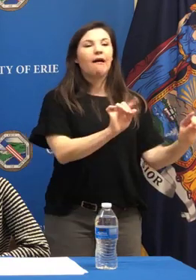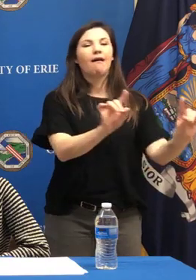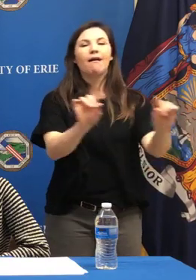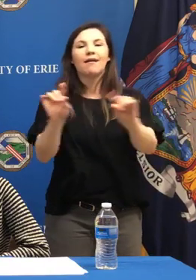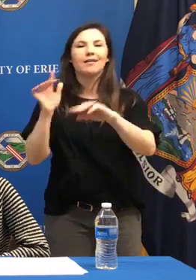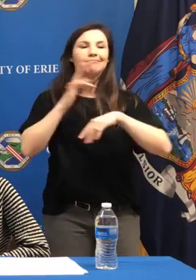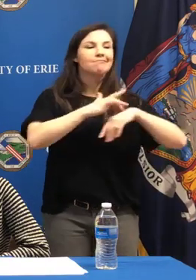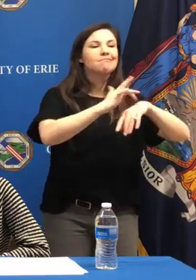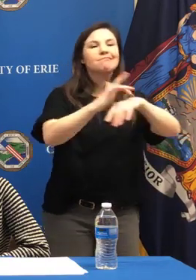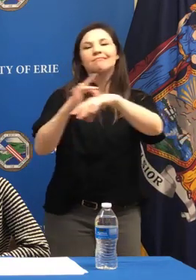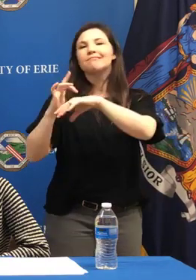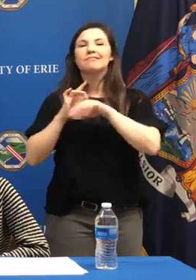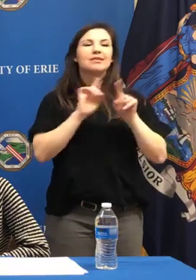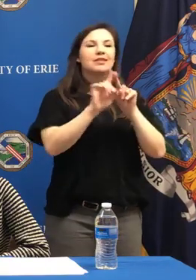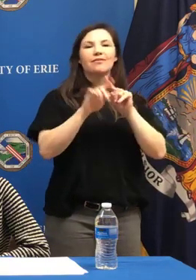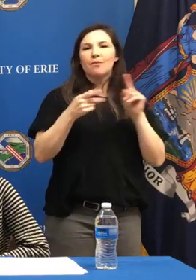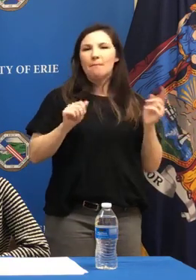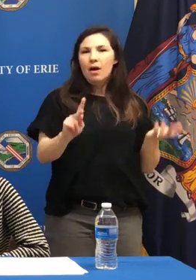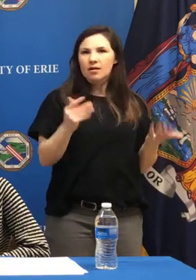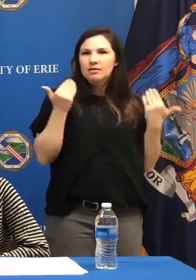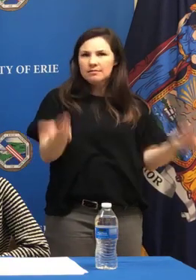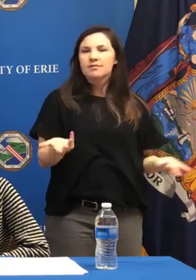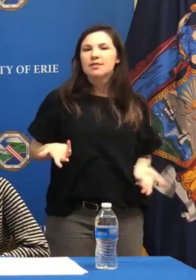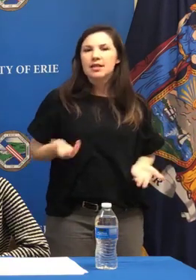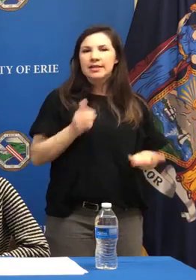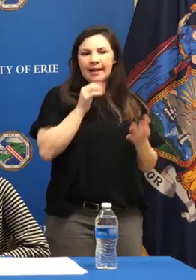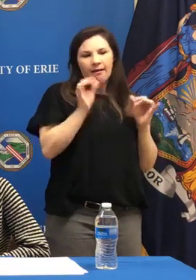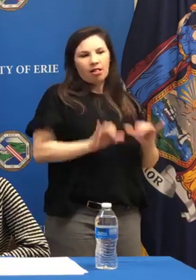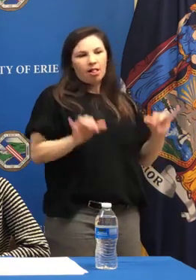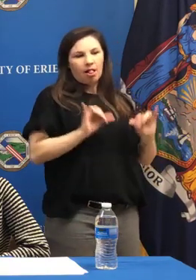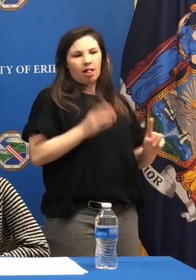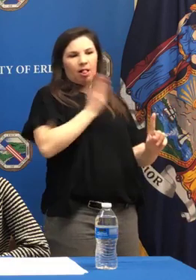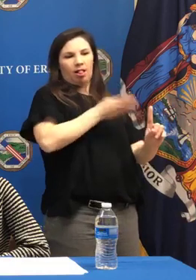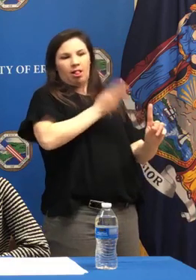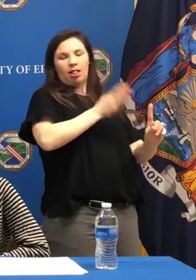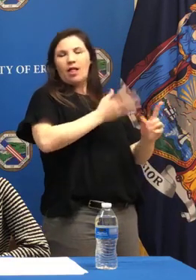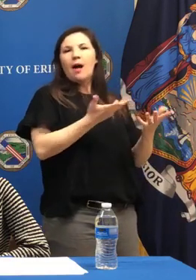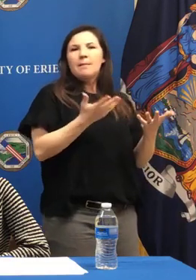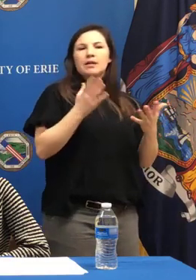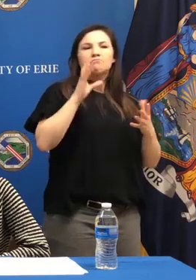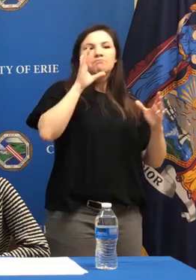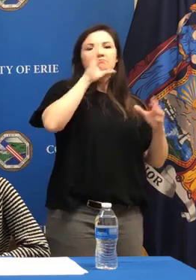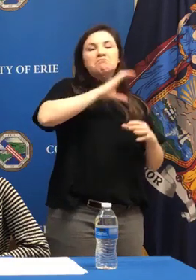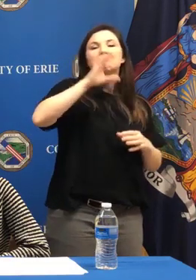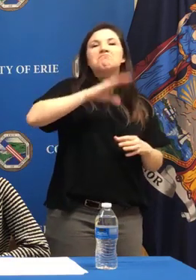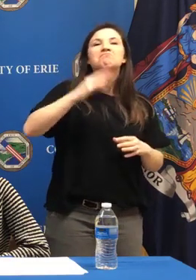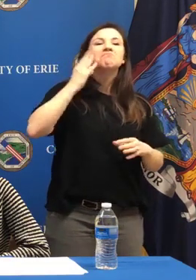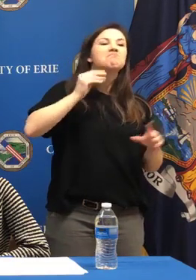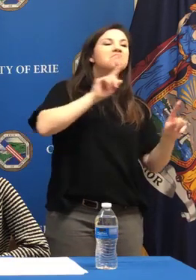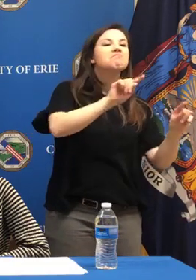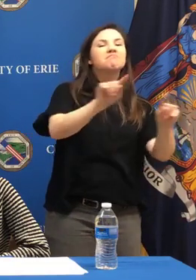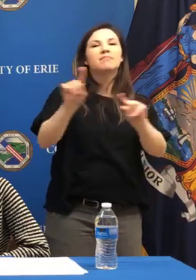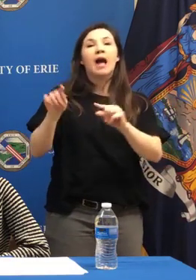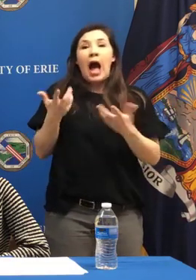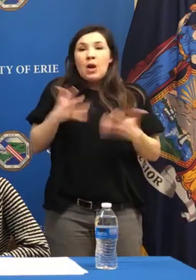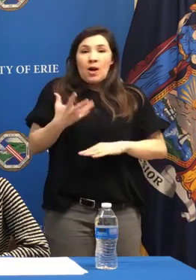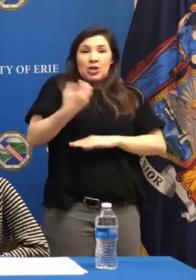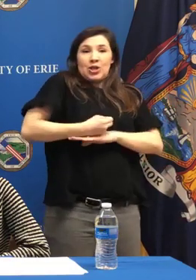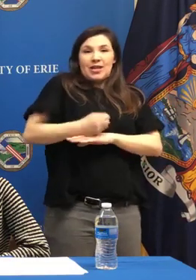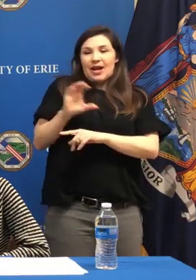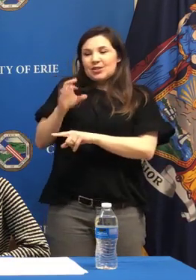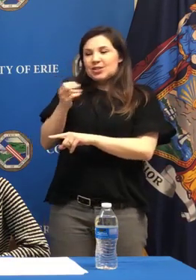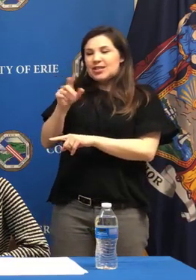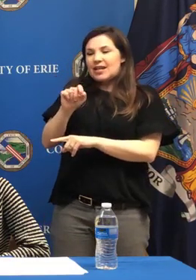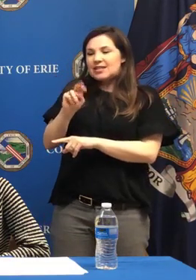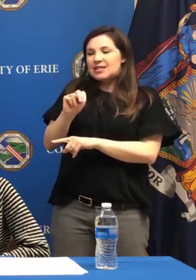what we're asking you to do, is to go to different parks. Don't go to the same park. Explore a different park. I do not want to have to shut down Chestnut